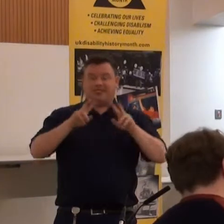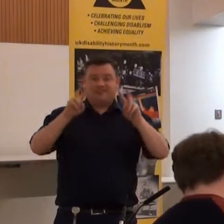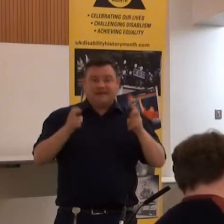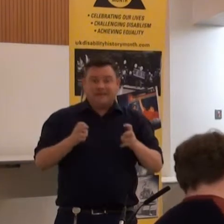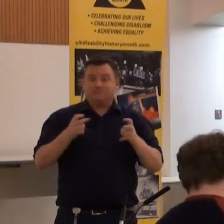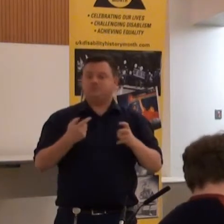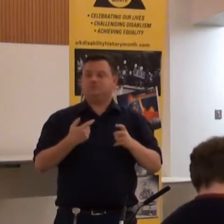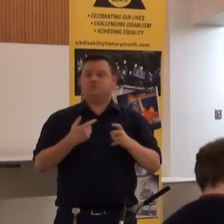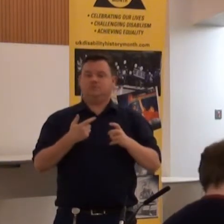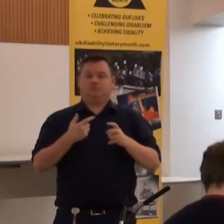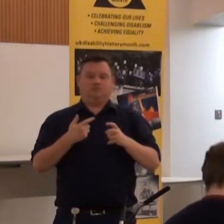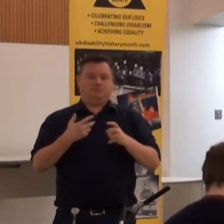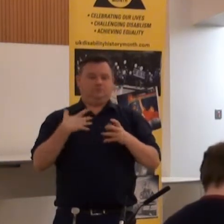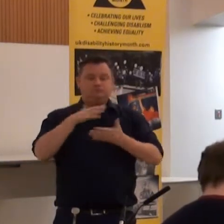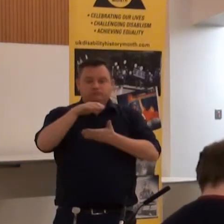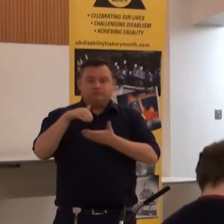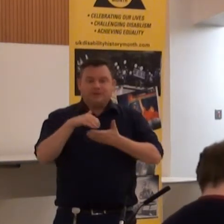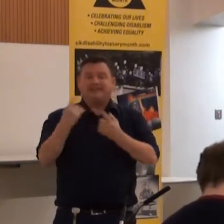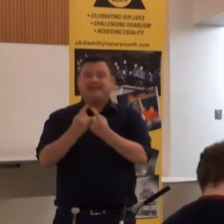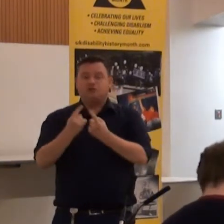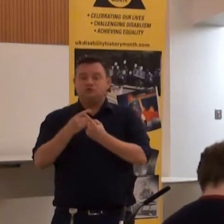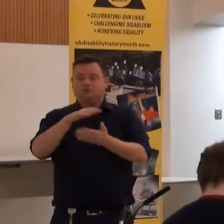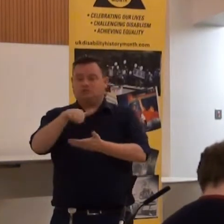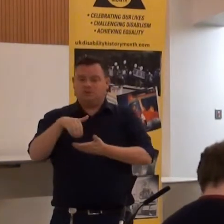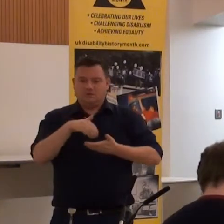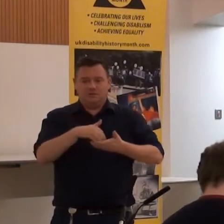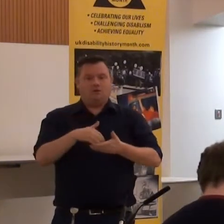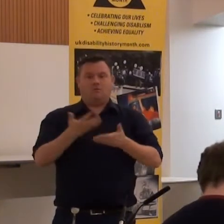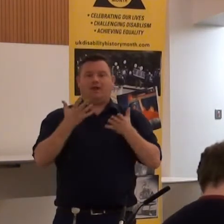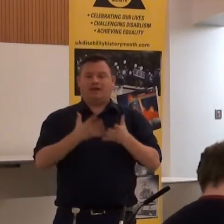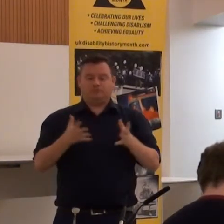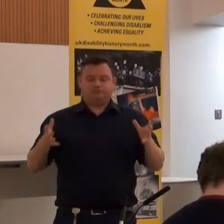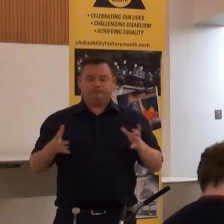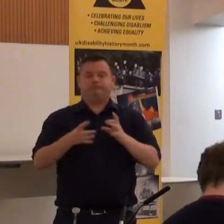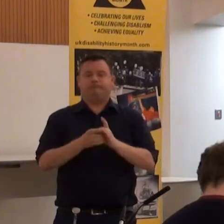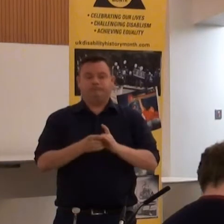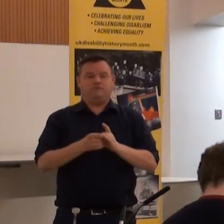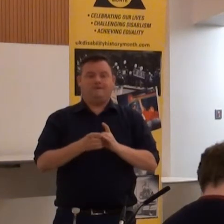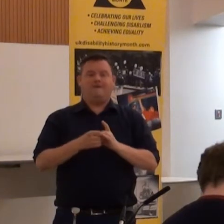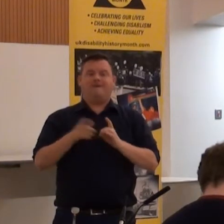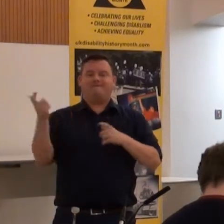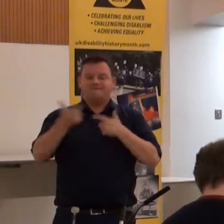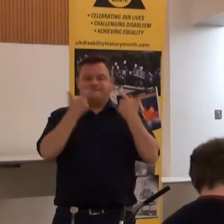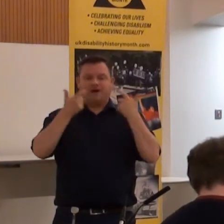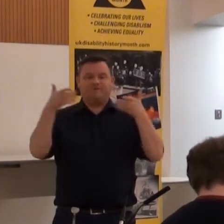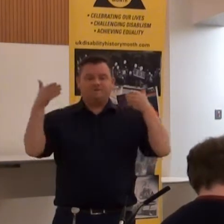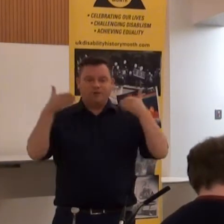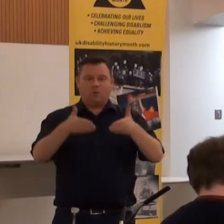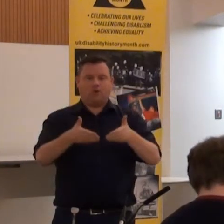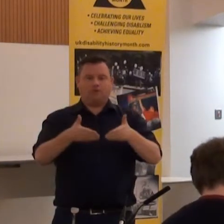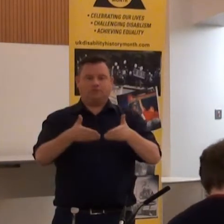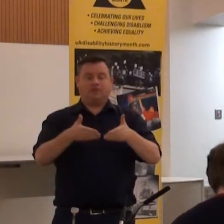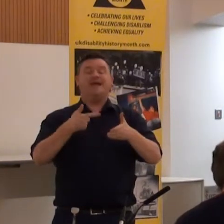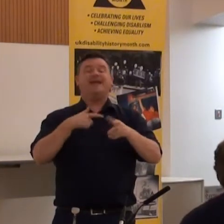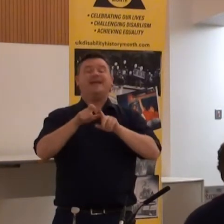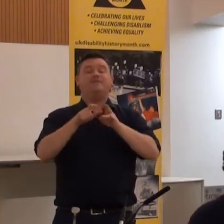themes that the issues that we've got now. We need to start bringing that back together, find focus. If we try